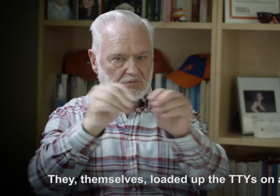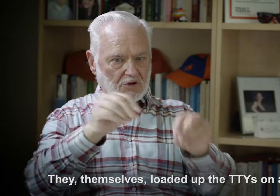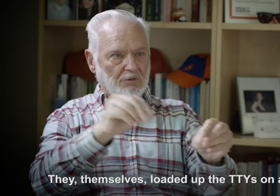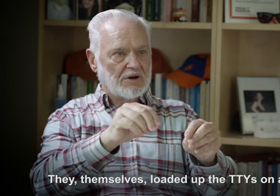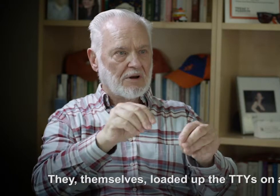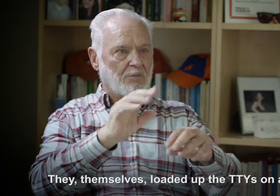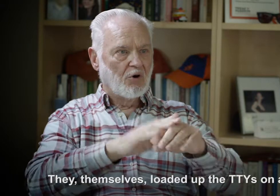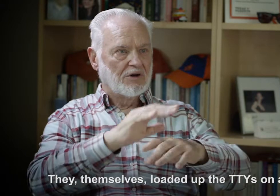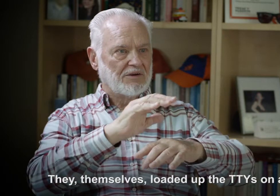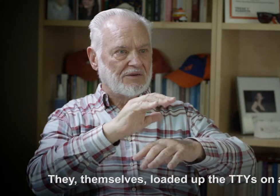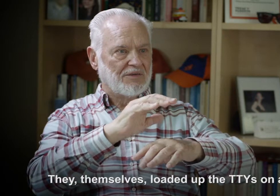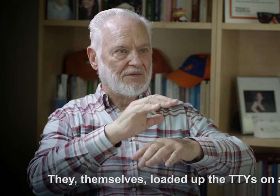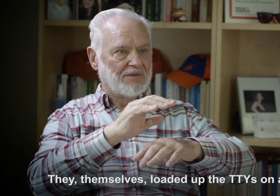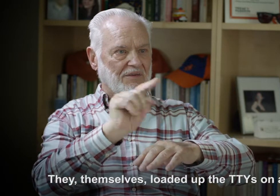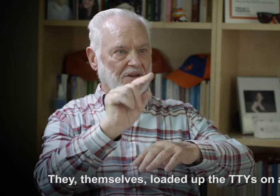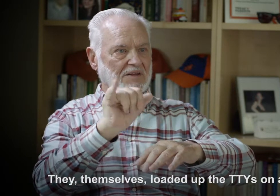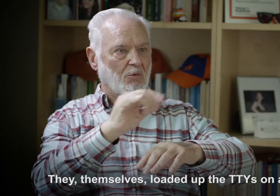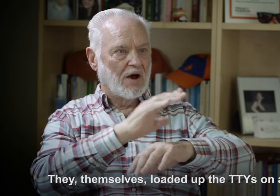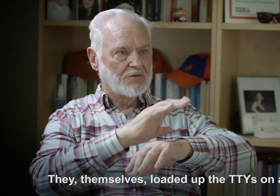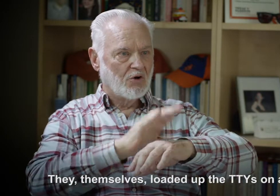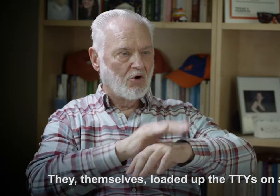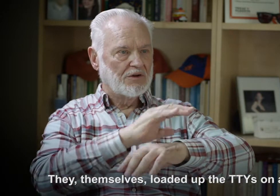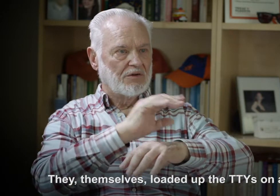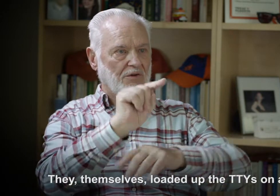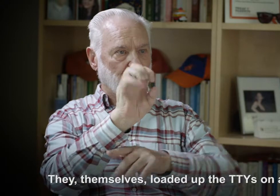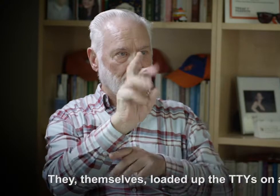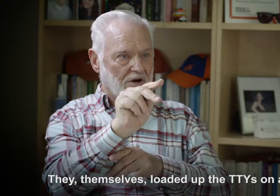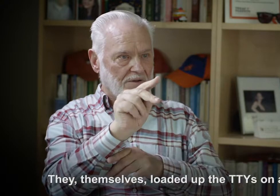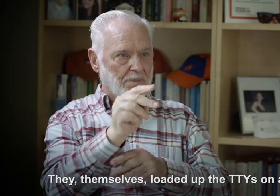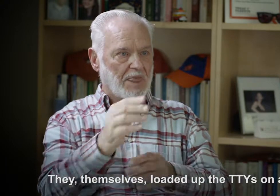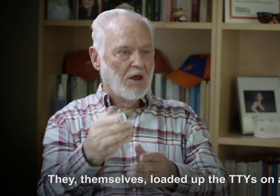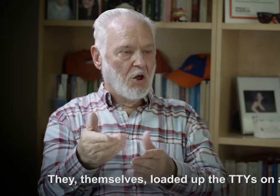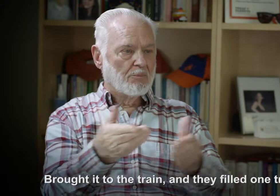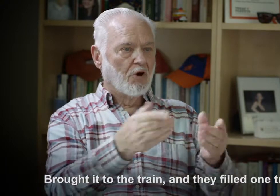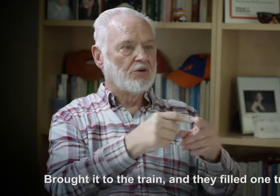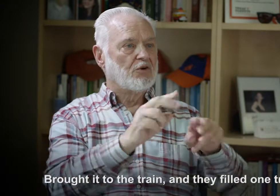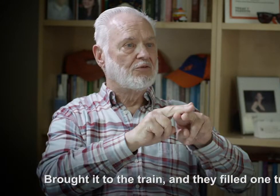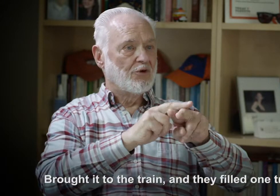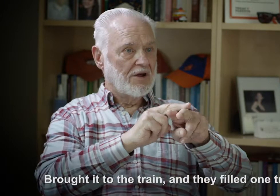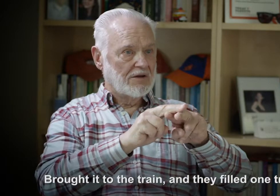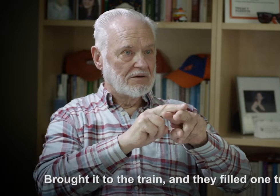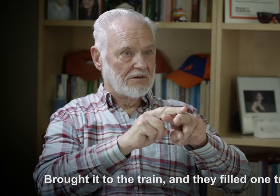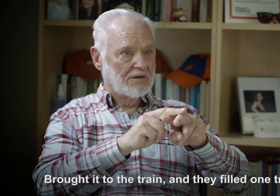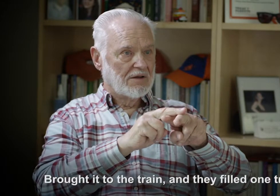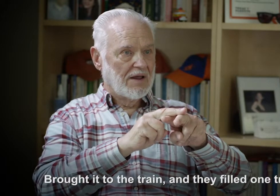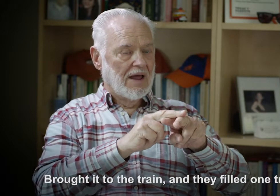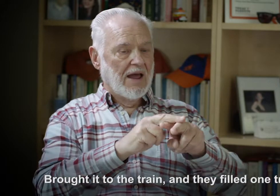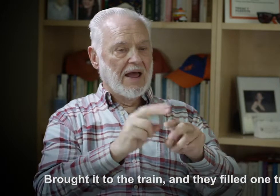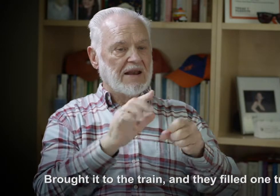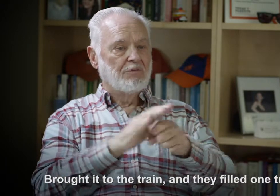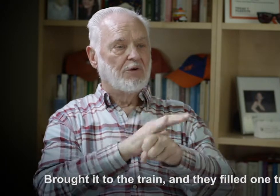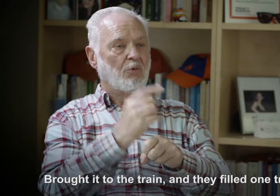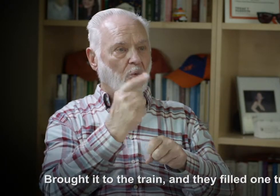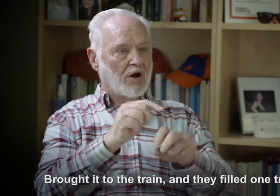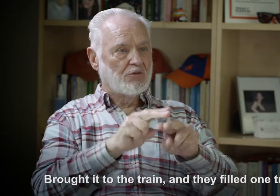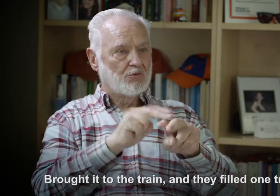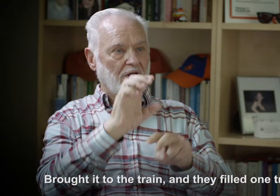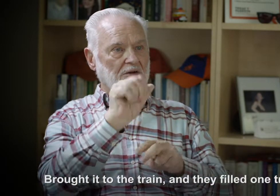loaded up on the TTYs on the truck. Brought it to a train. And they filled one train